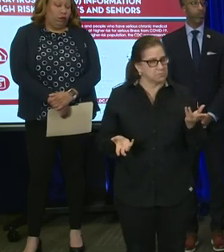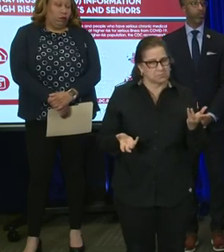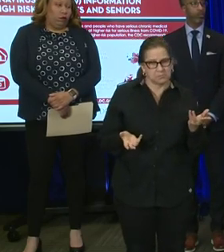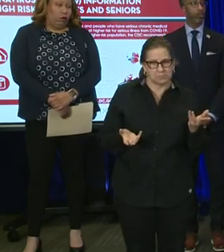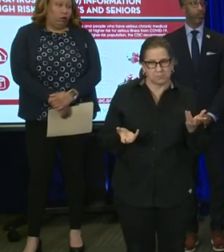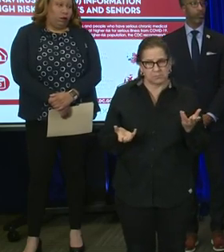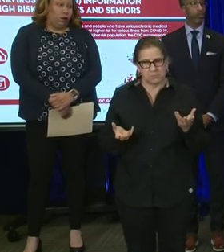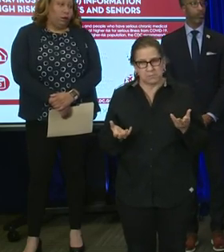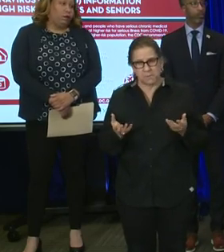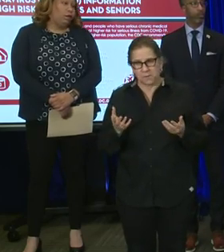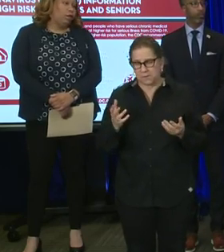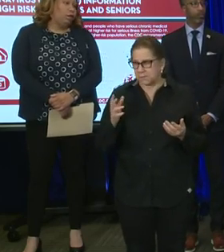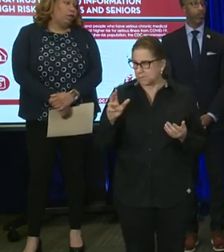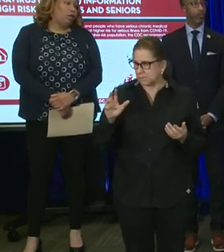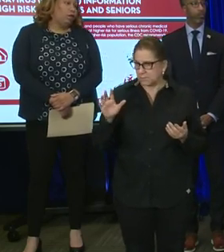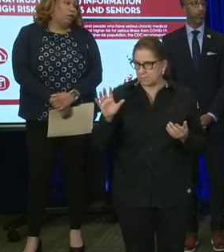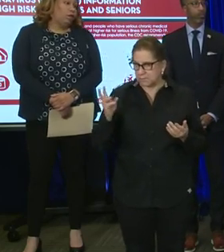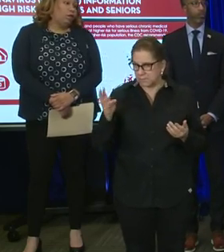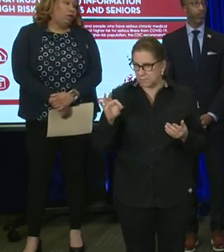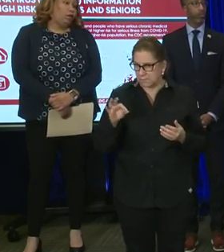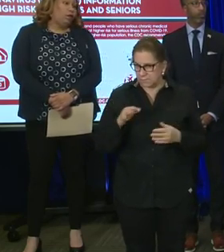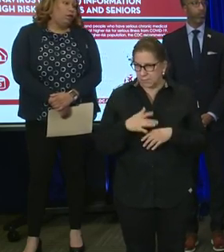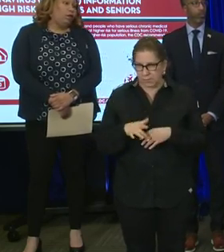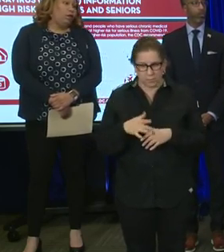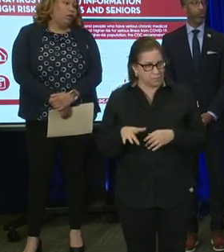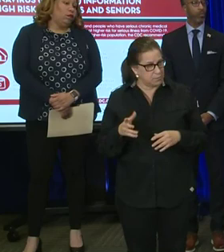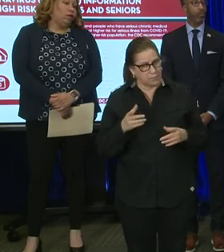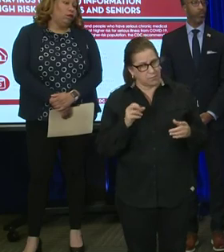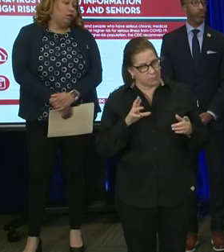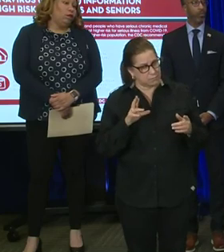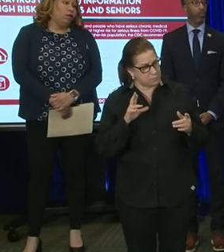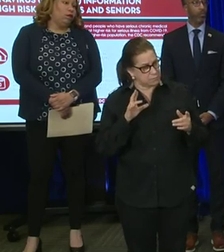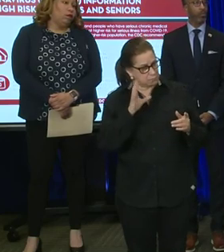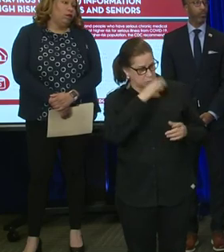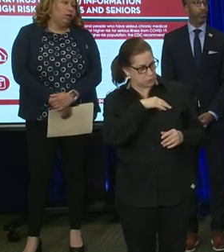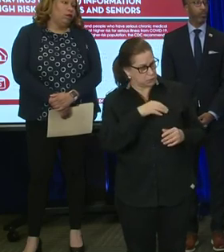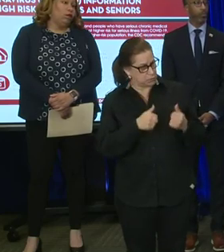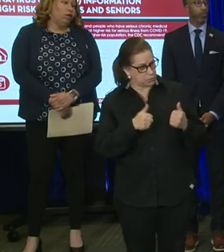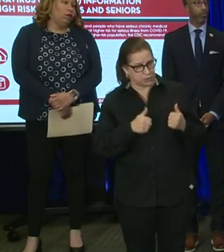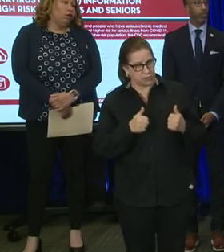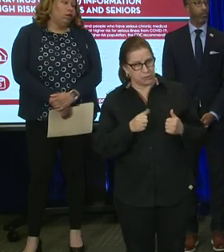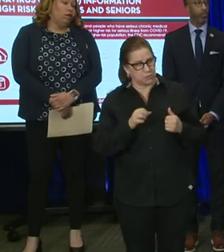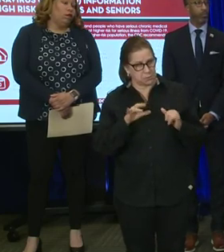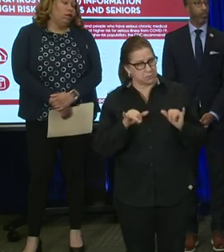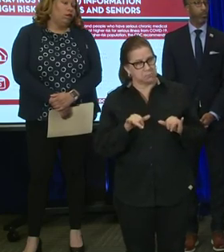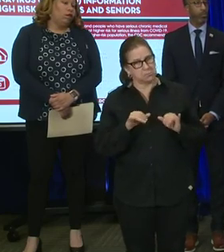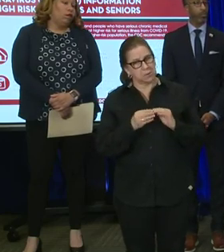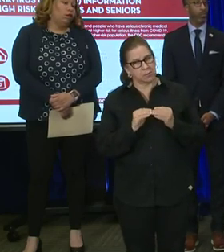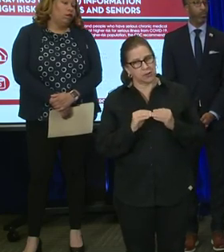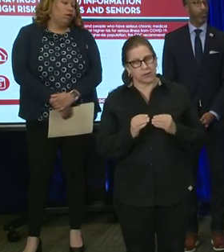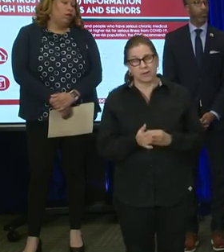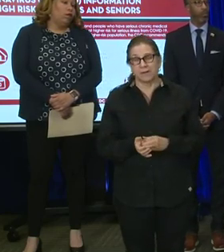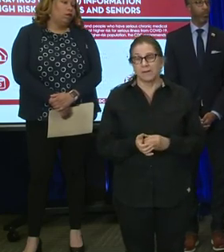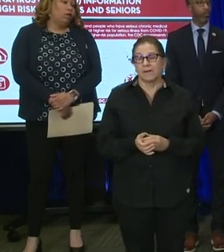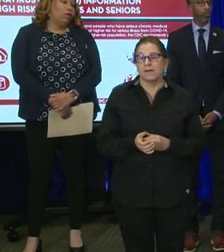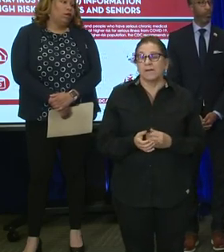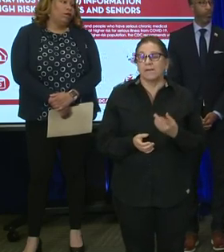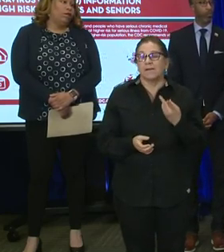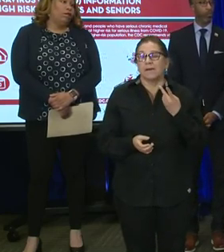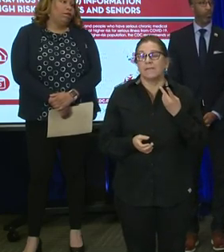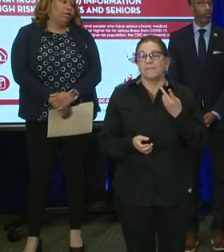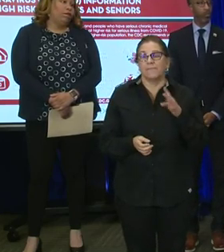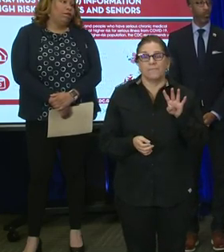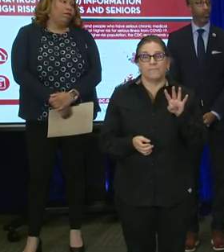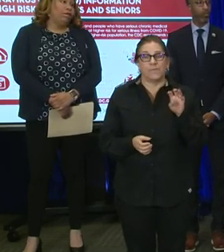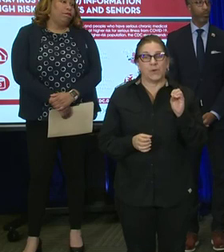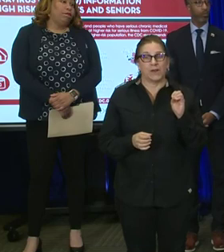was that typical? Is that unusual to have that few? Can you kind of put it in context? Well, 2 days ago, there were 40 beds available.